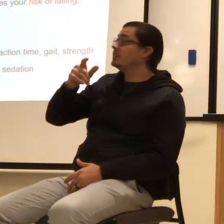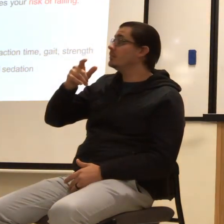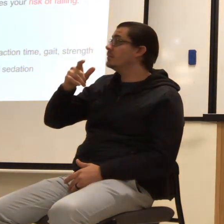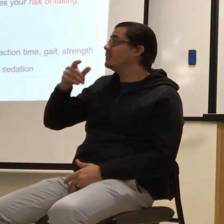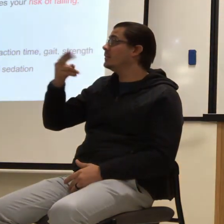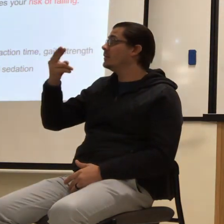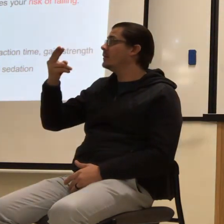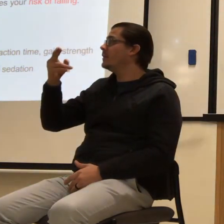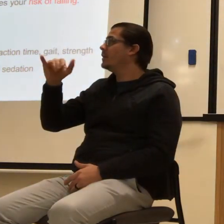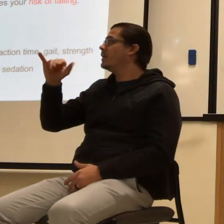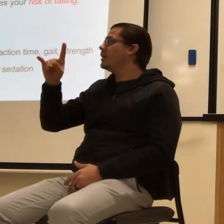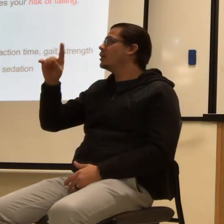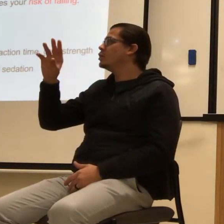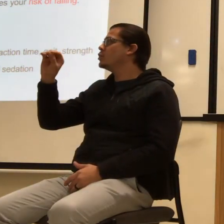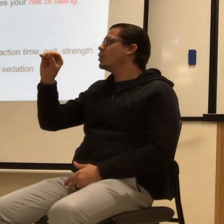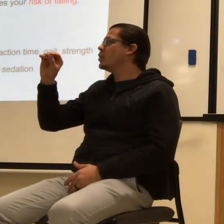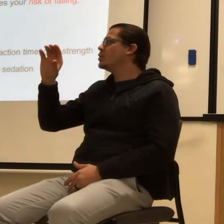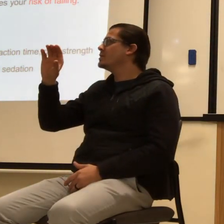hydrocephalus? No, I wasn't thinking that.